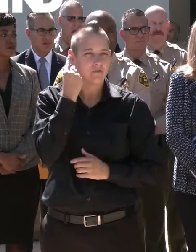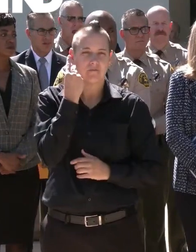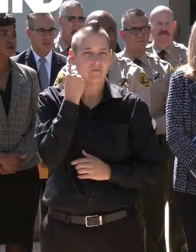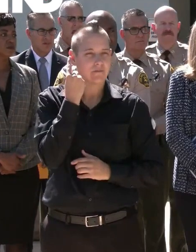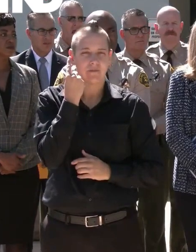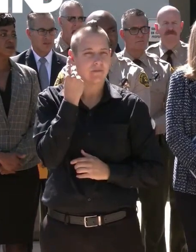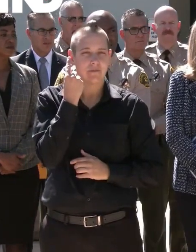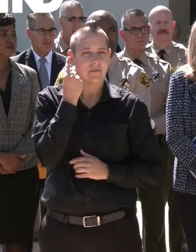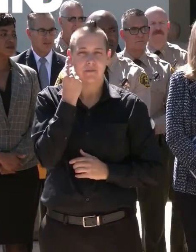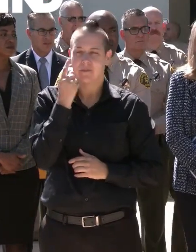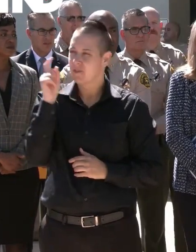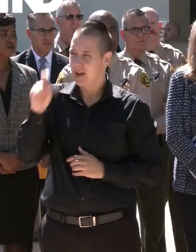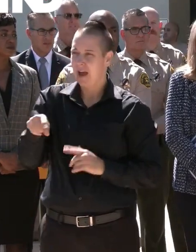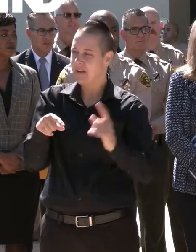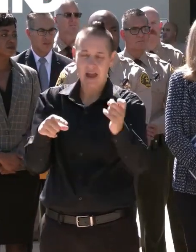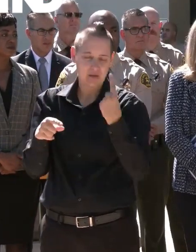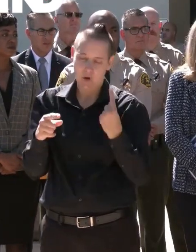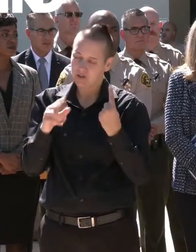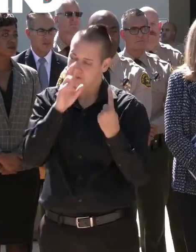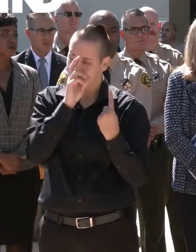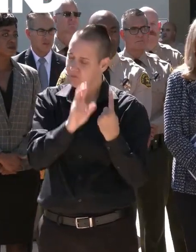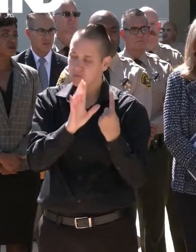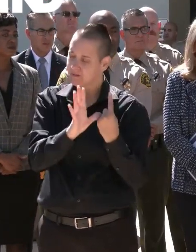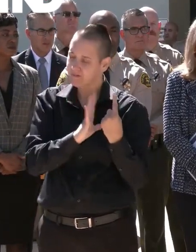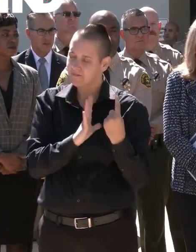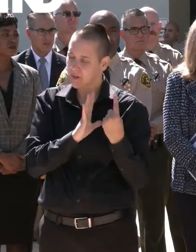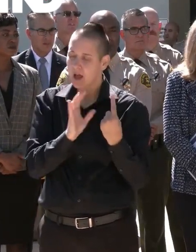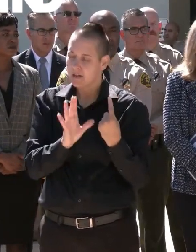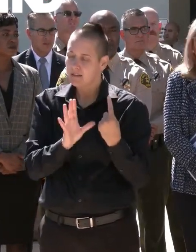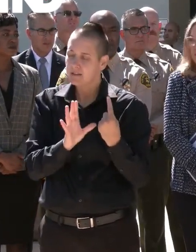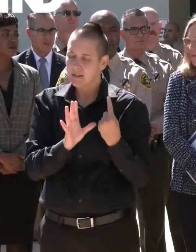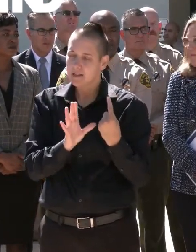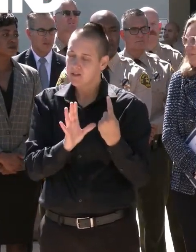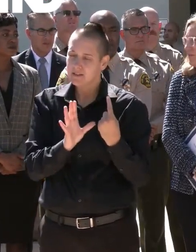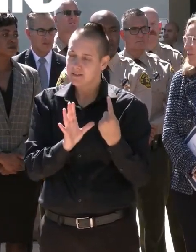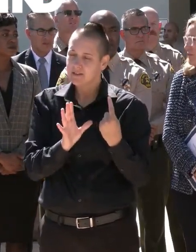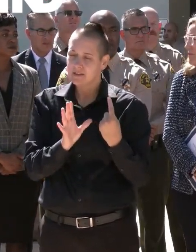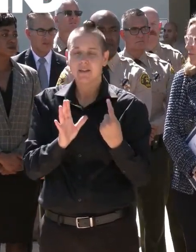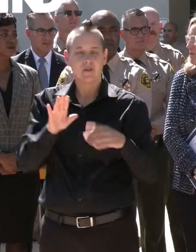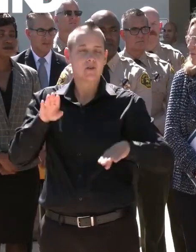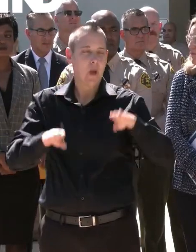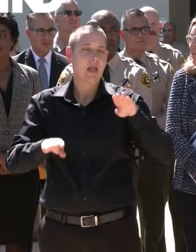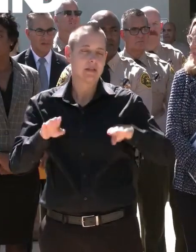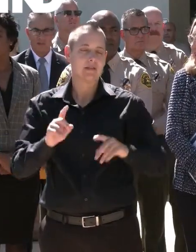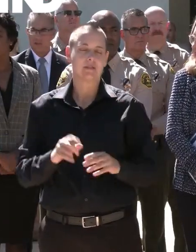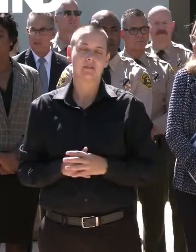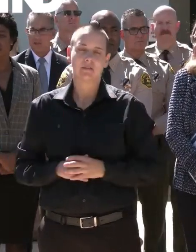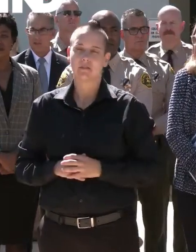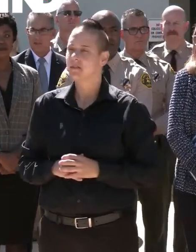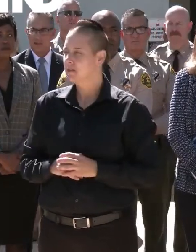understand. You got to ask questions. I respect that, but there's a balance